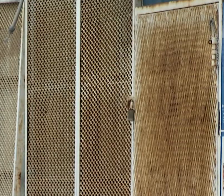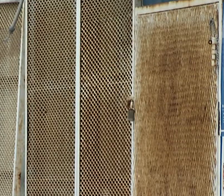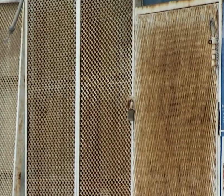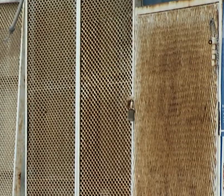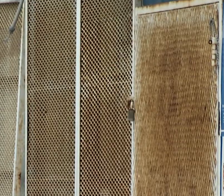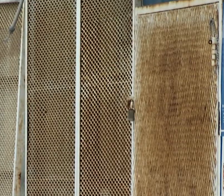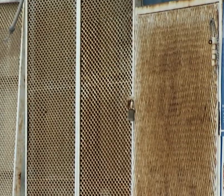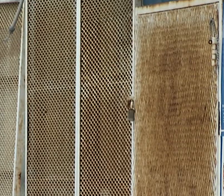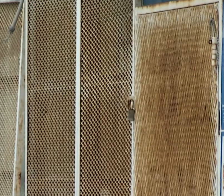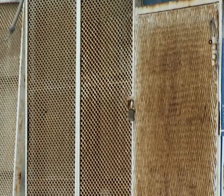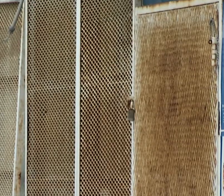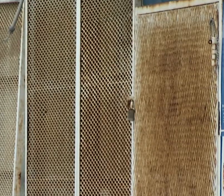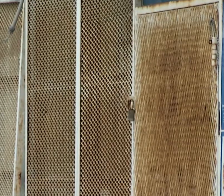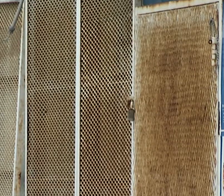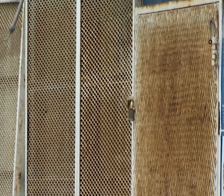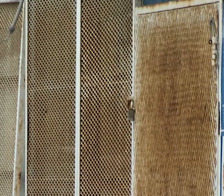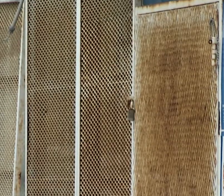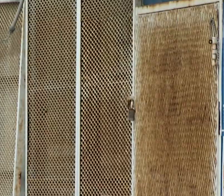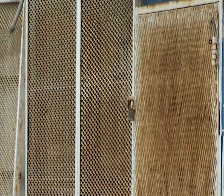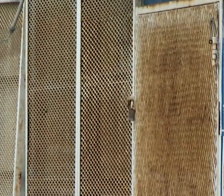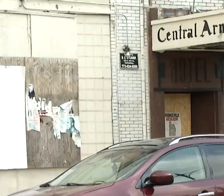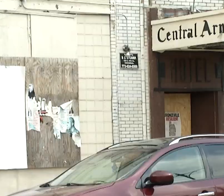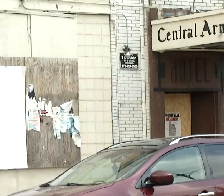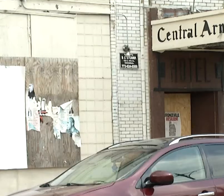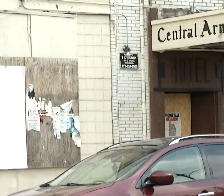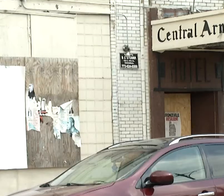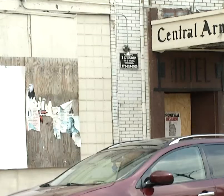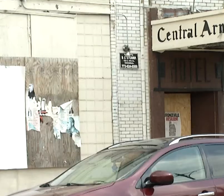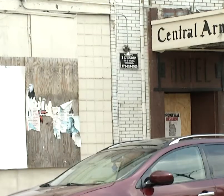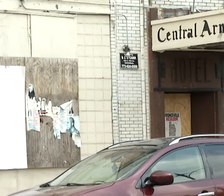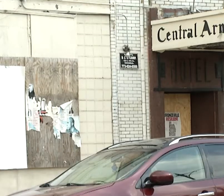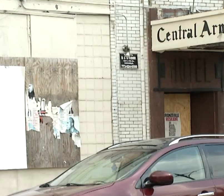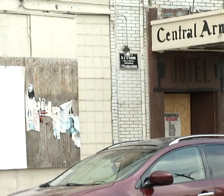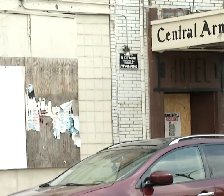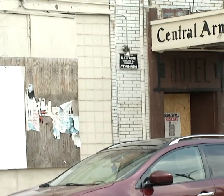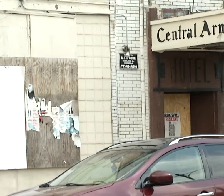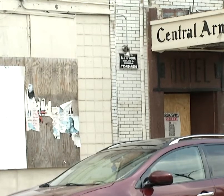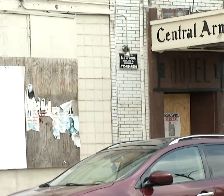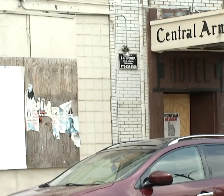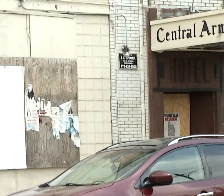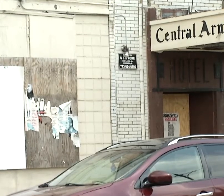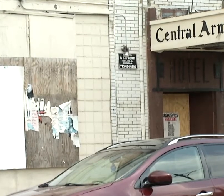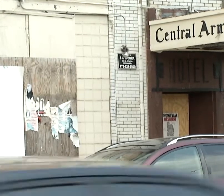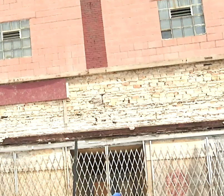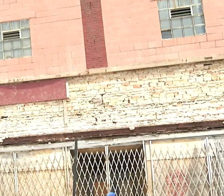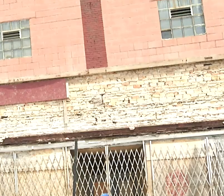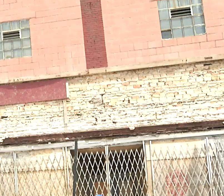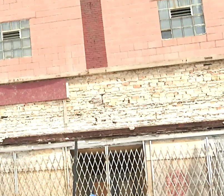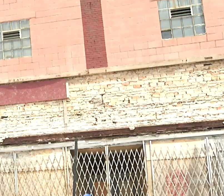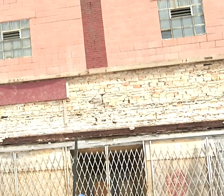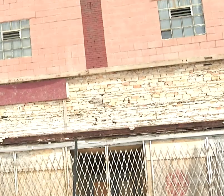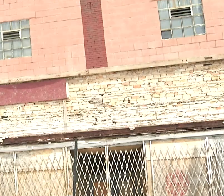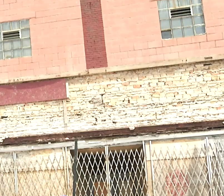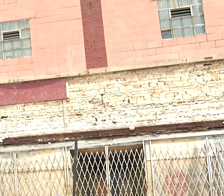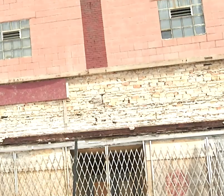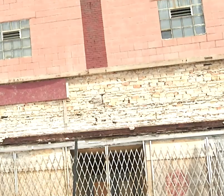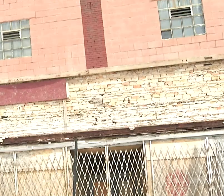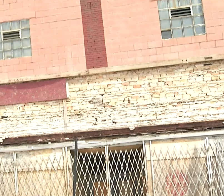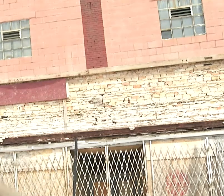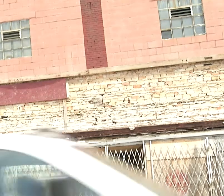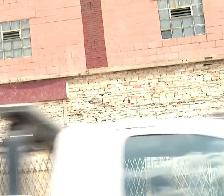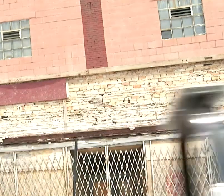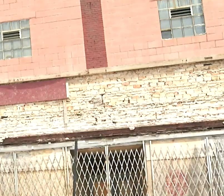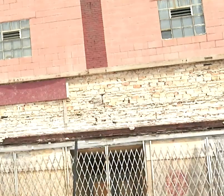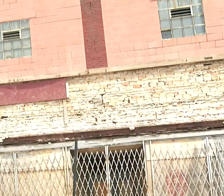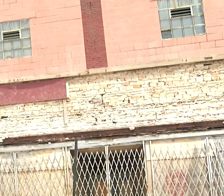Southern, Western, and Northern suburbs, the West Side, the South Side, 87th